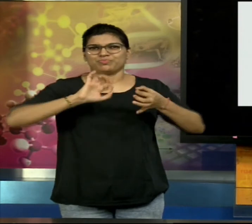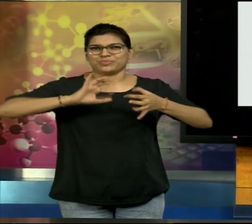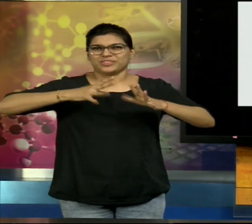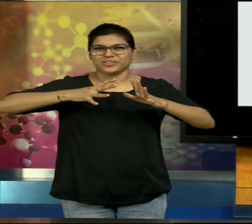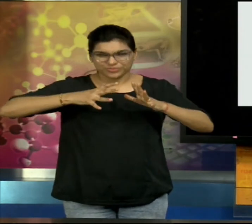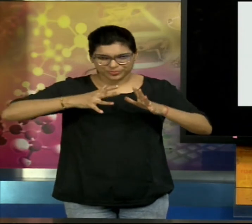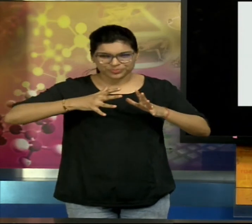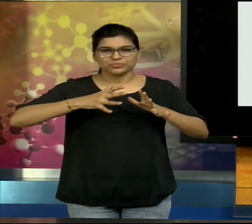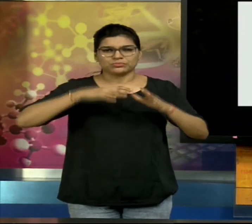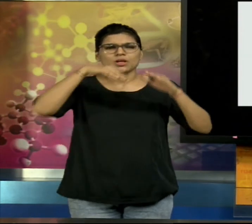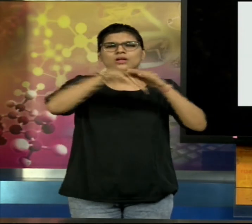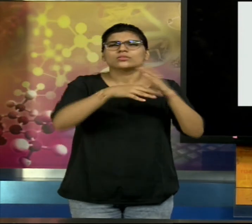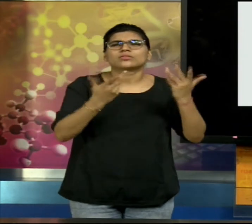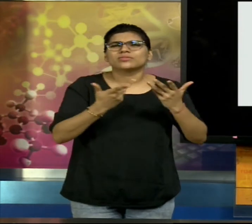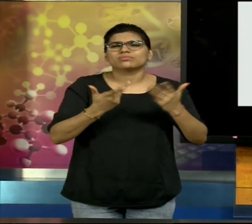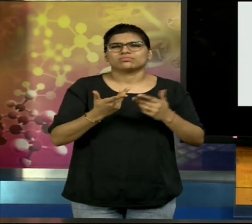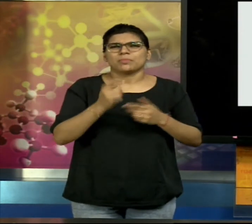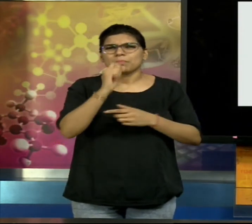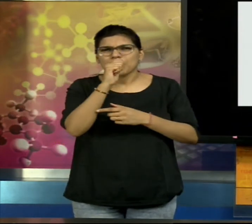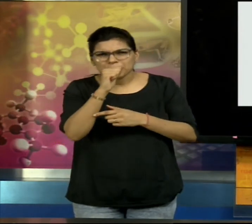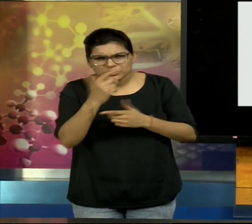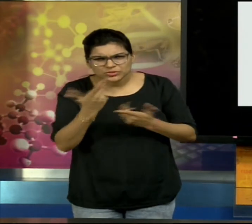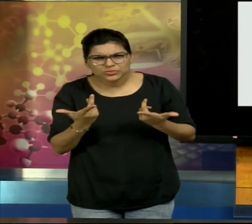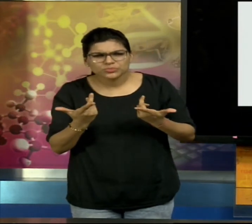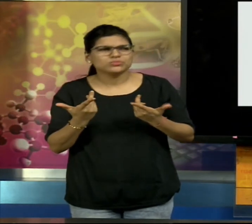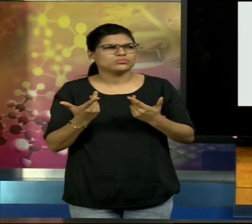Automatic vending machine.